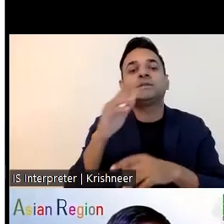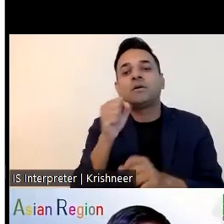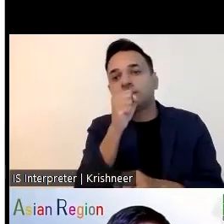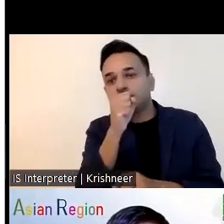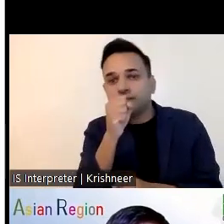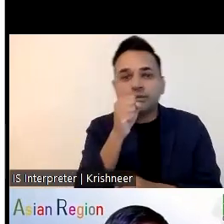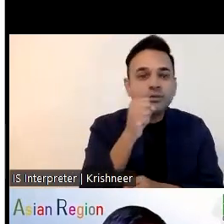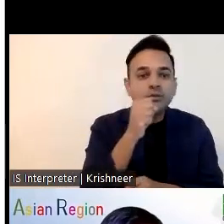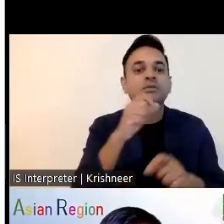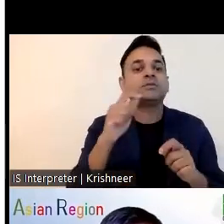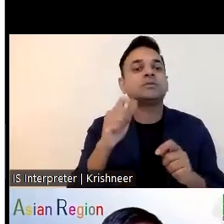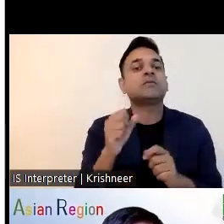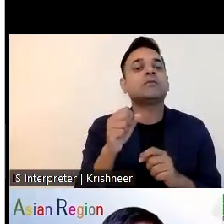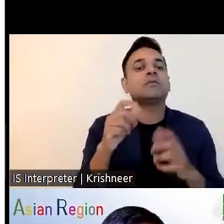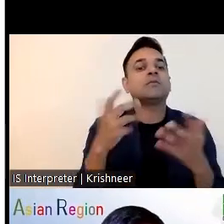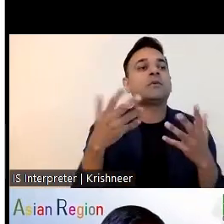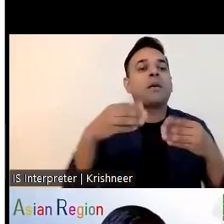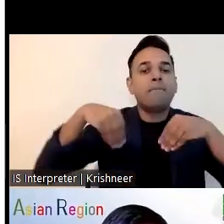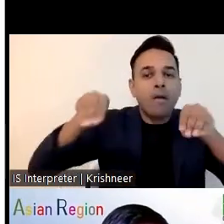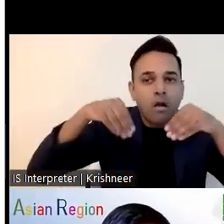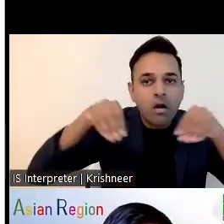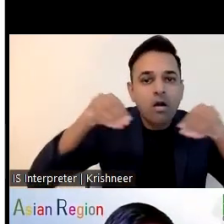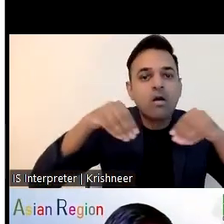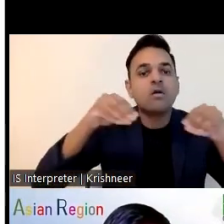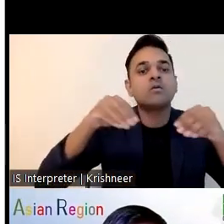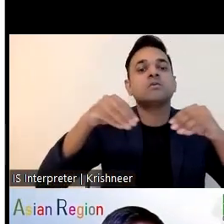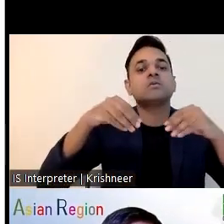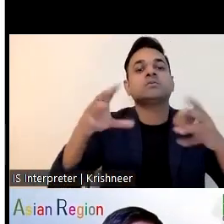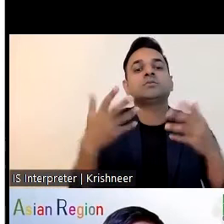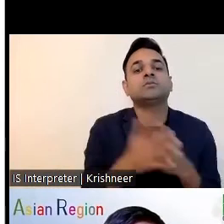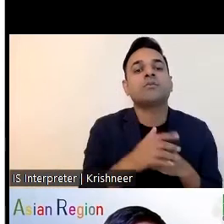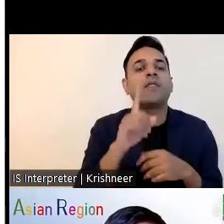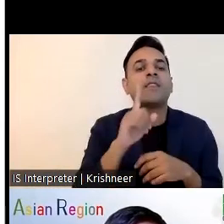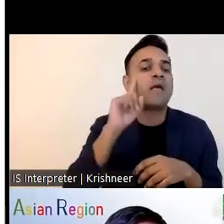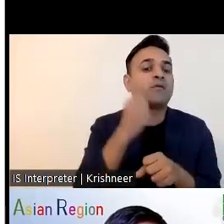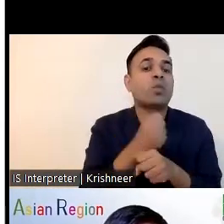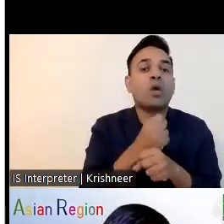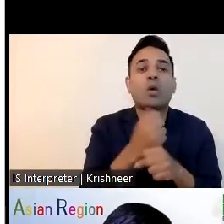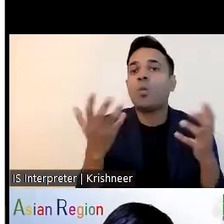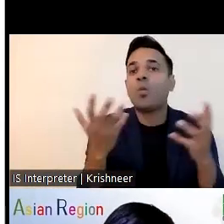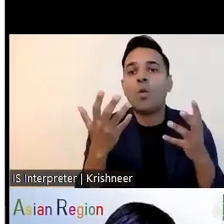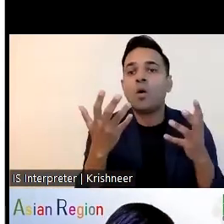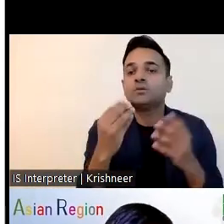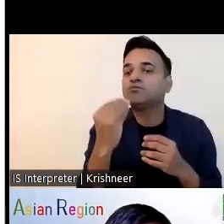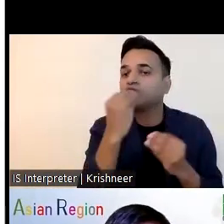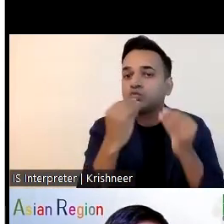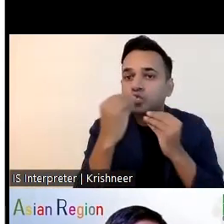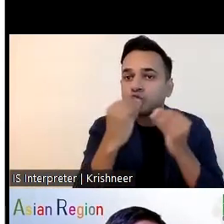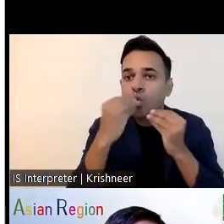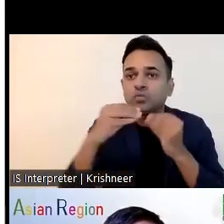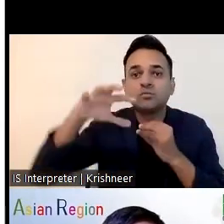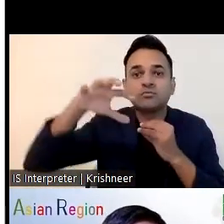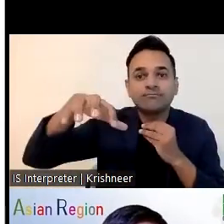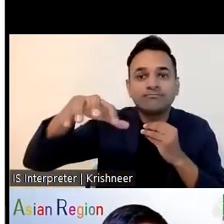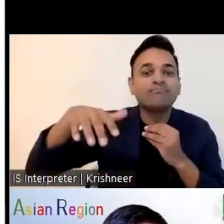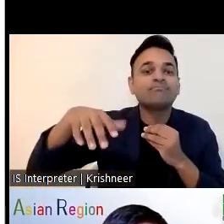are working as a receptionist, as a customer service agent. Currently, they are also doing jobs like